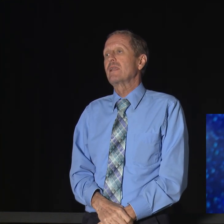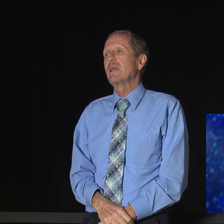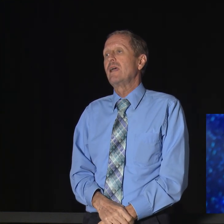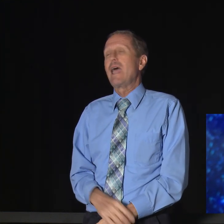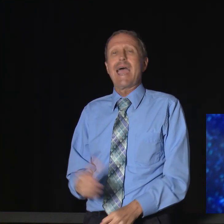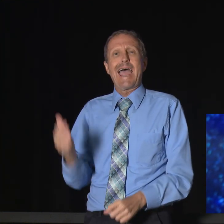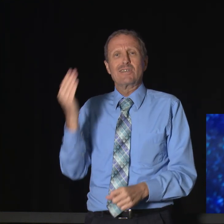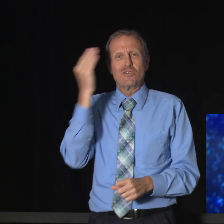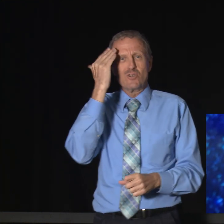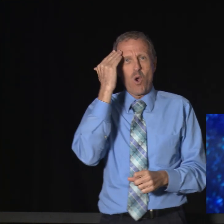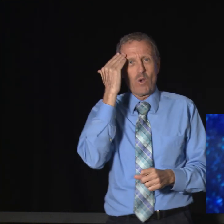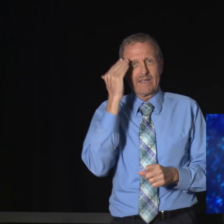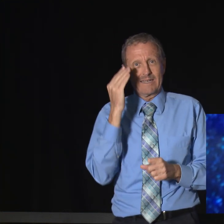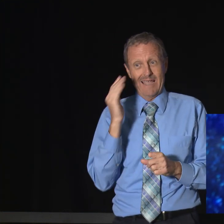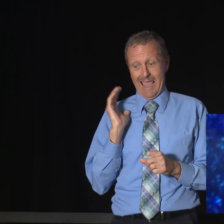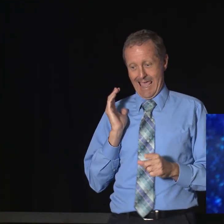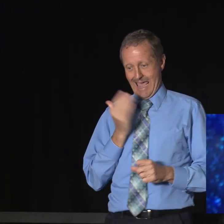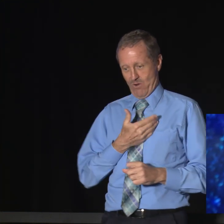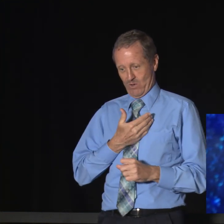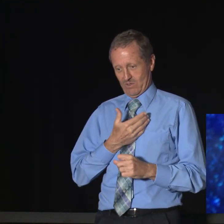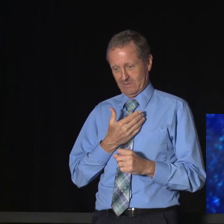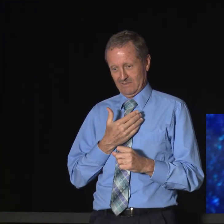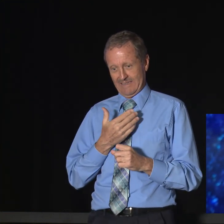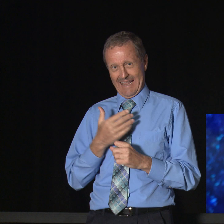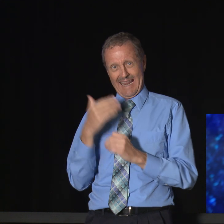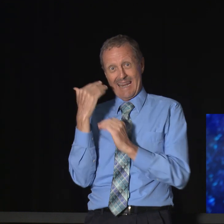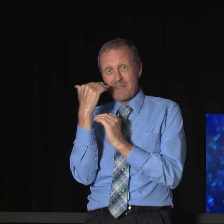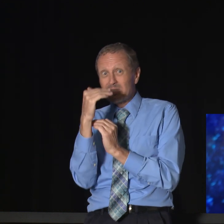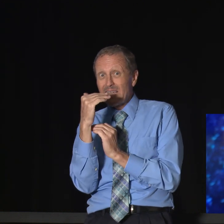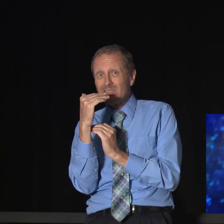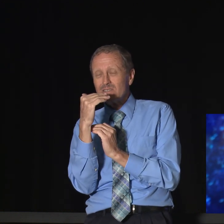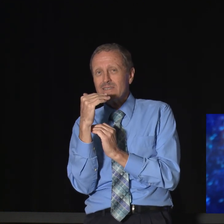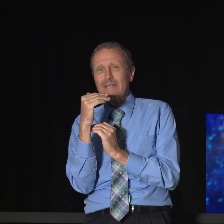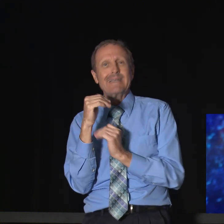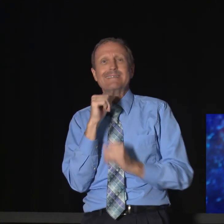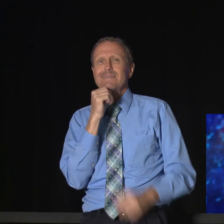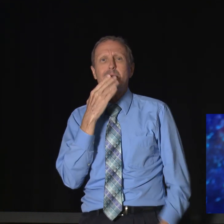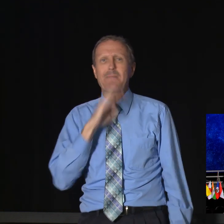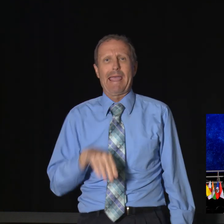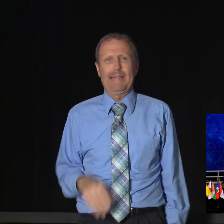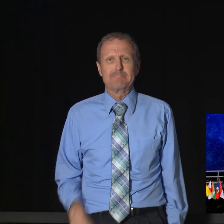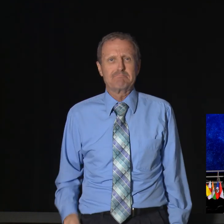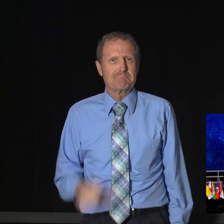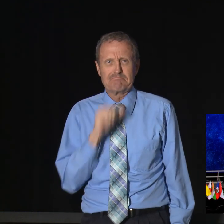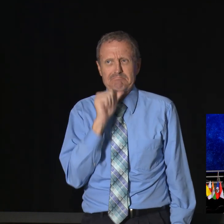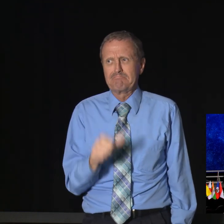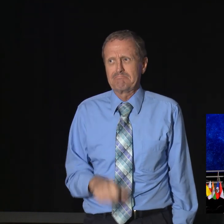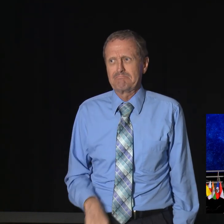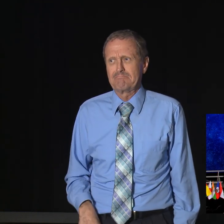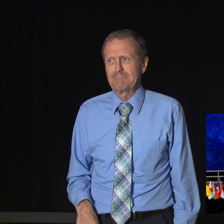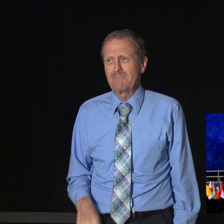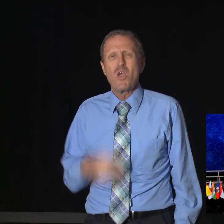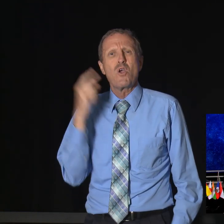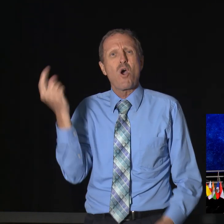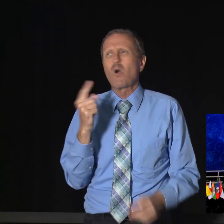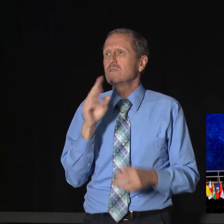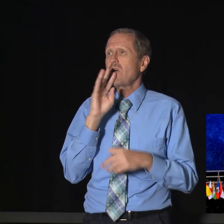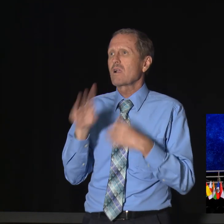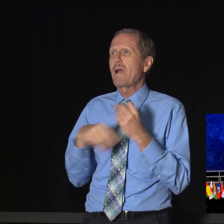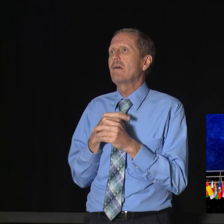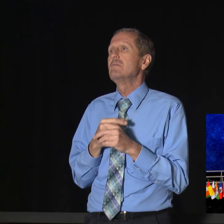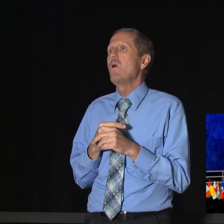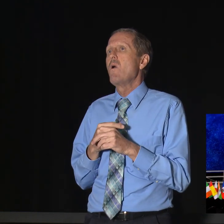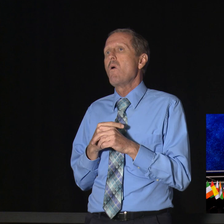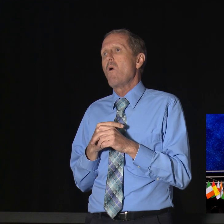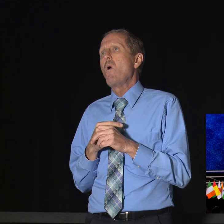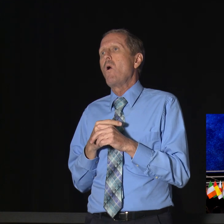And knowing our limitations, knowing our limitations is not a bad thing. We always talk about being